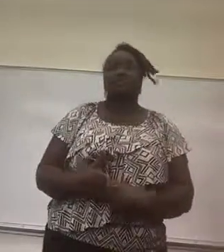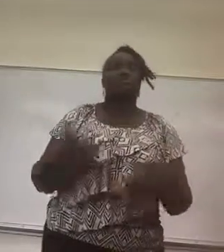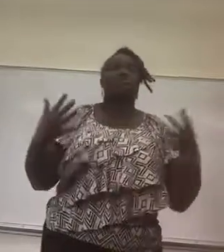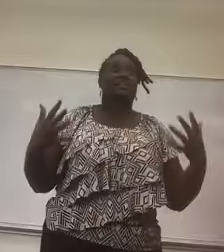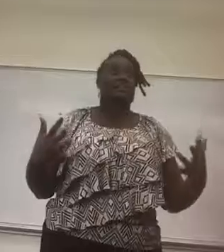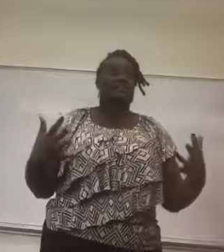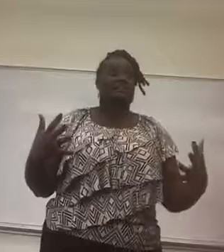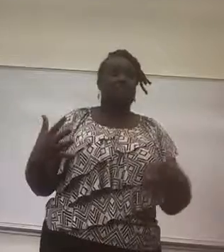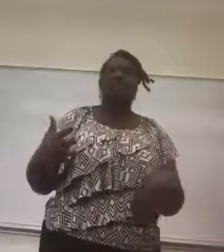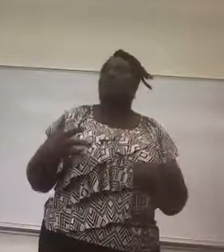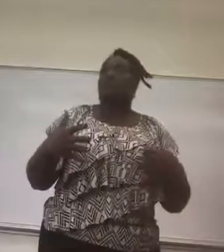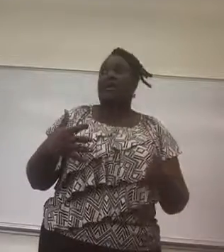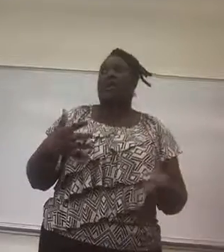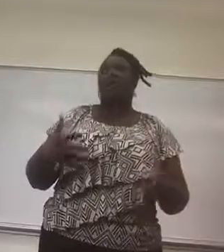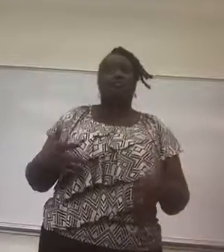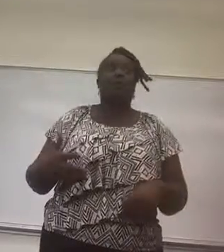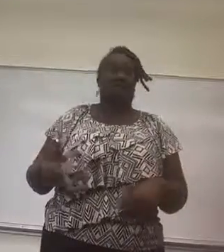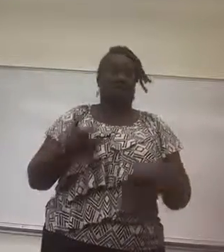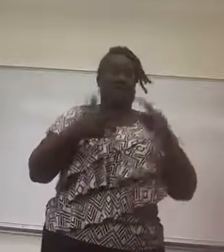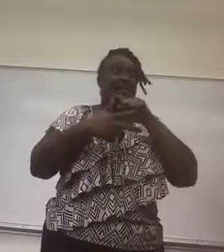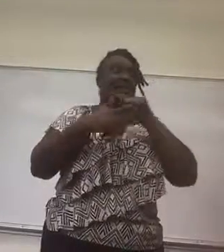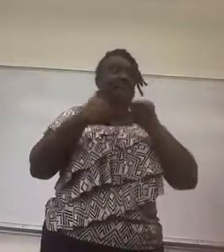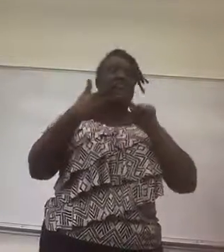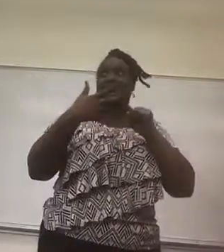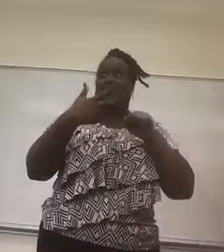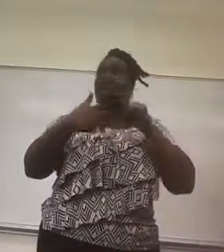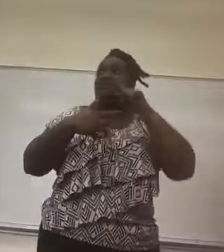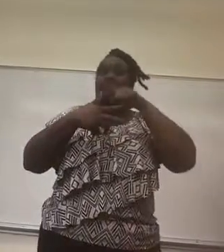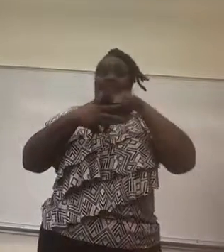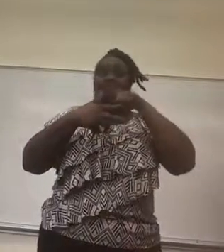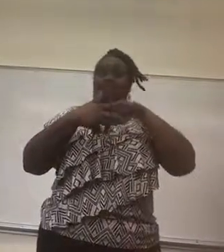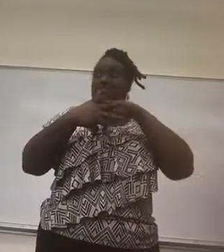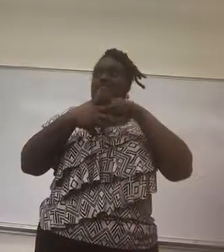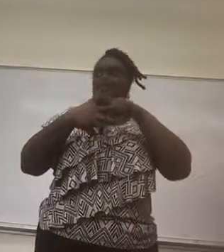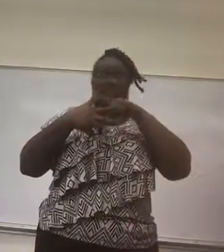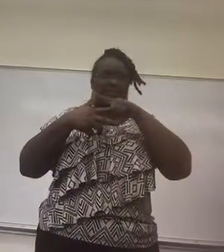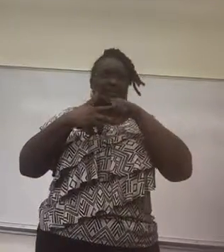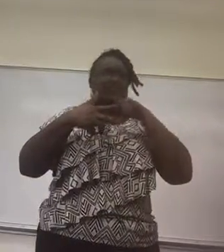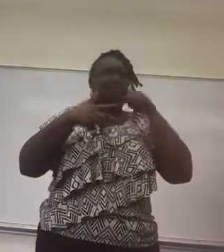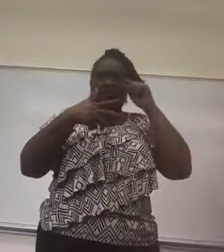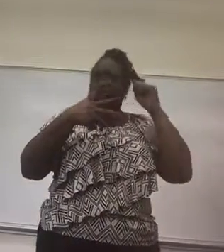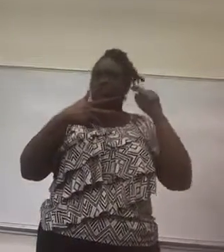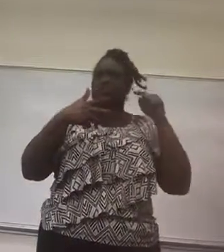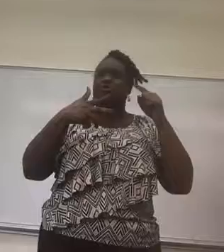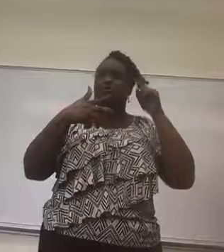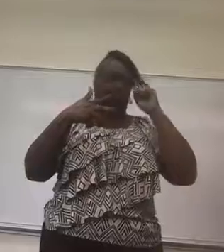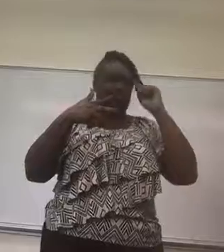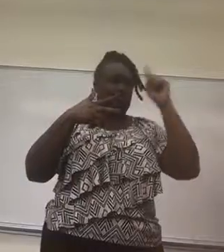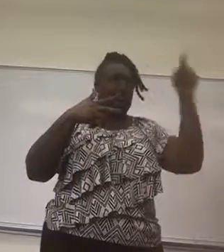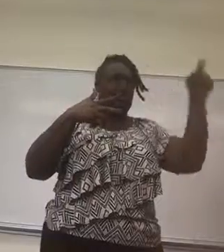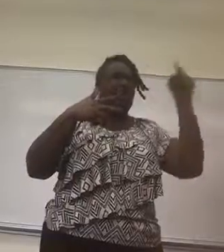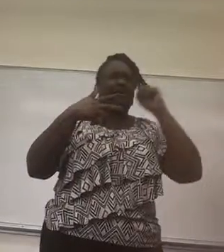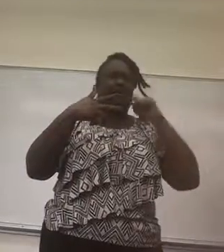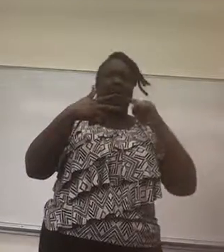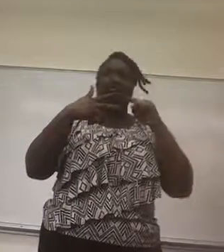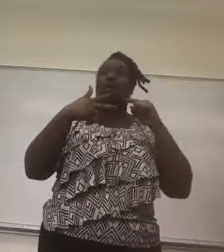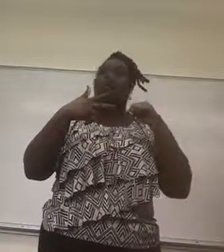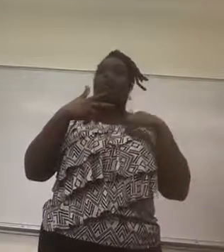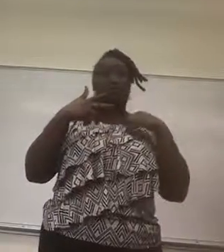So when you're setting things up, you have to do what? Okay, I'll list them. First, it's eye gaze. You can show distance with the eye gaze.